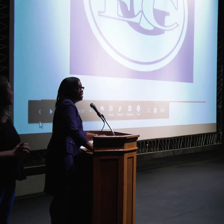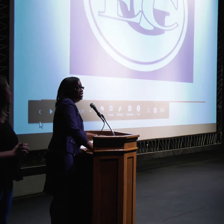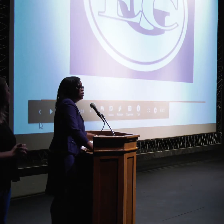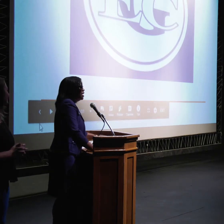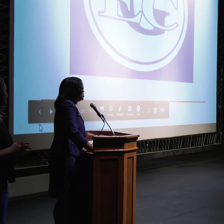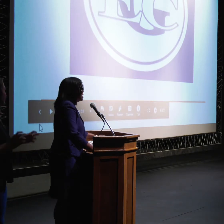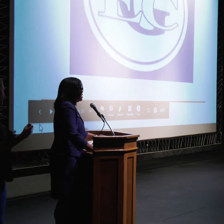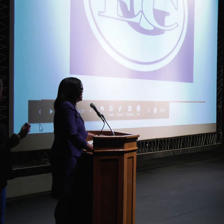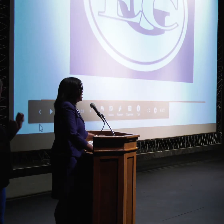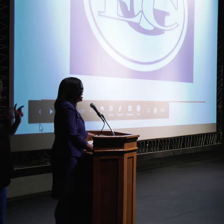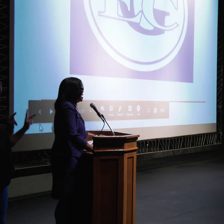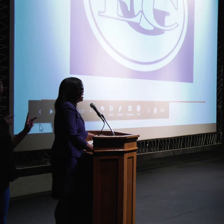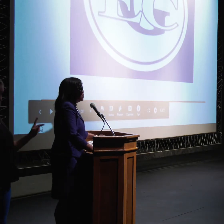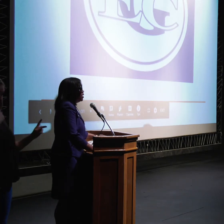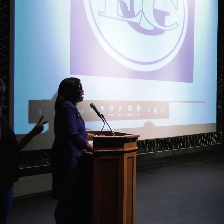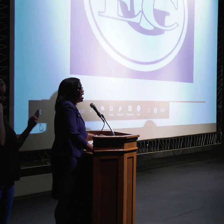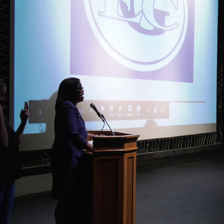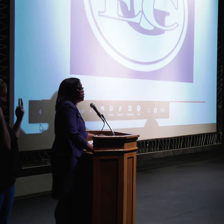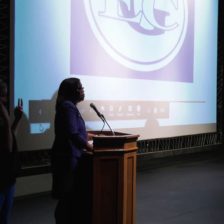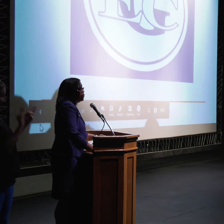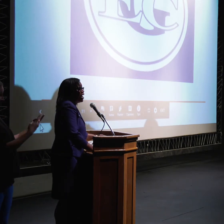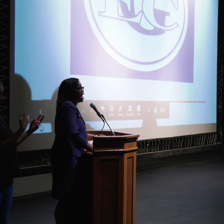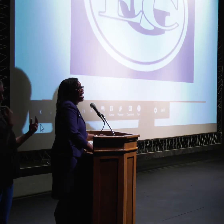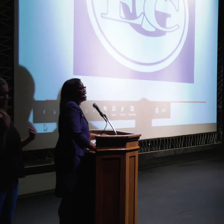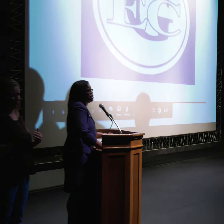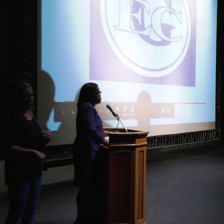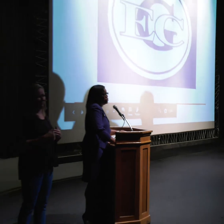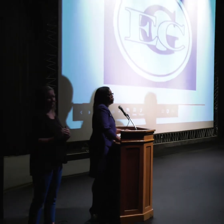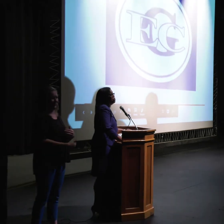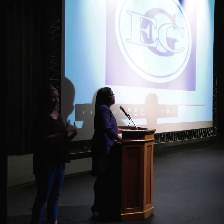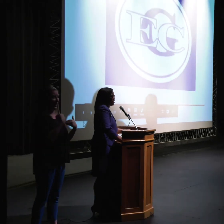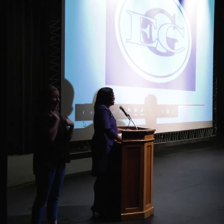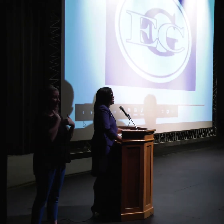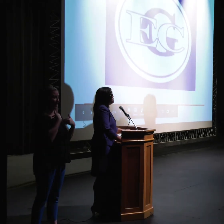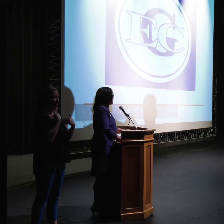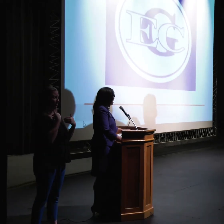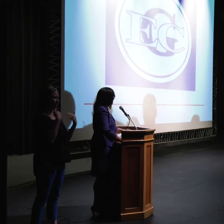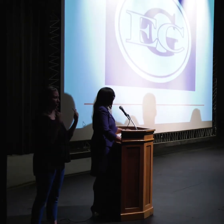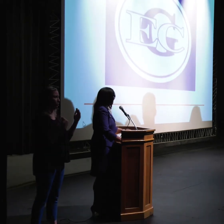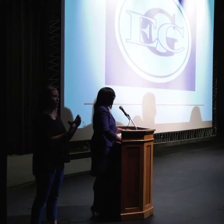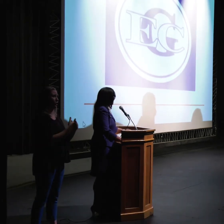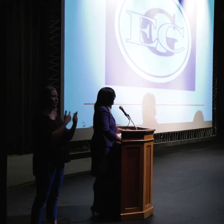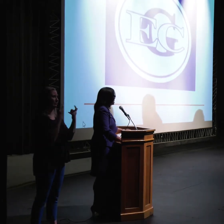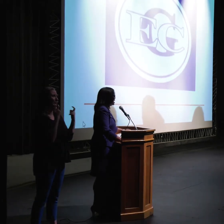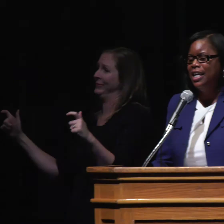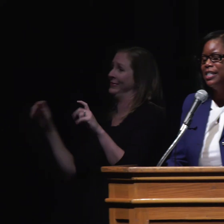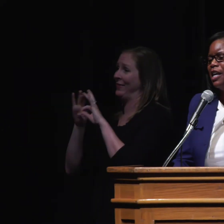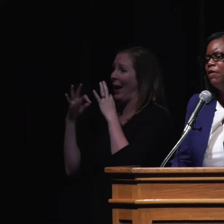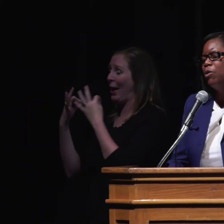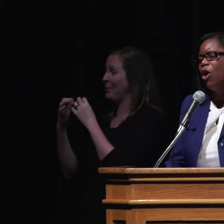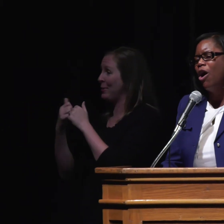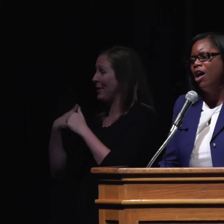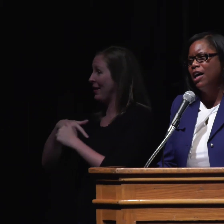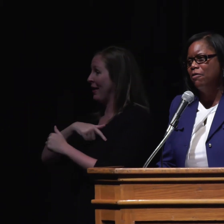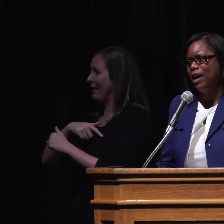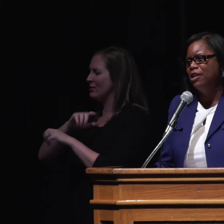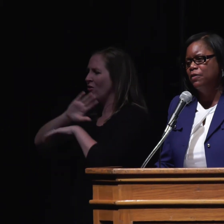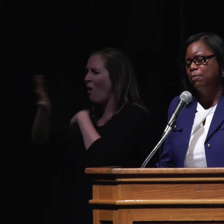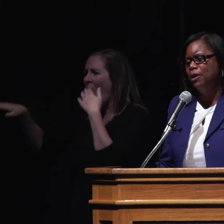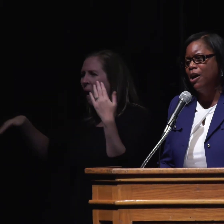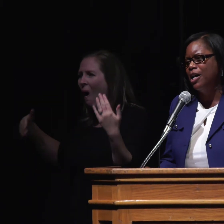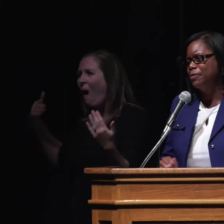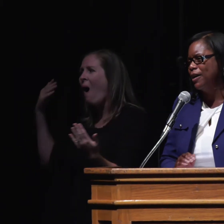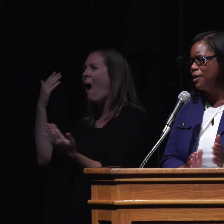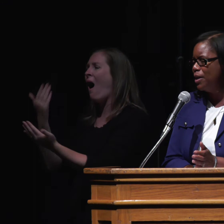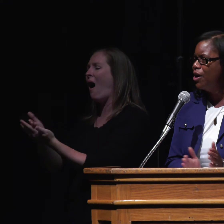Okay, so as you can see, we have a brand new big family with us, and let's give them all a round